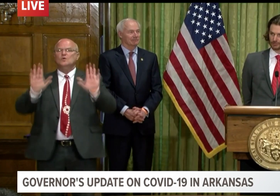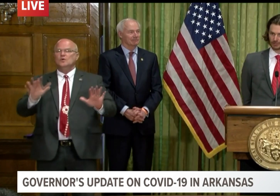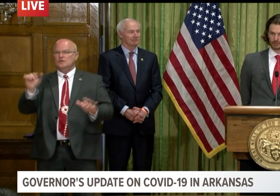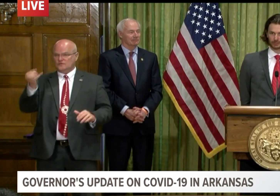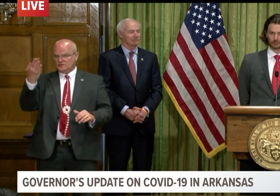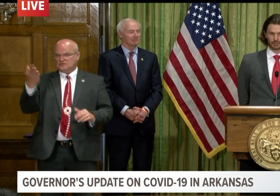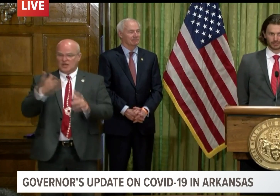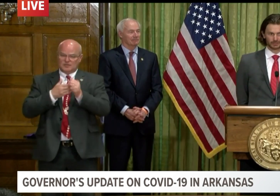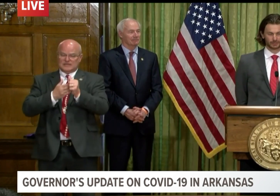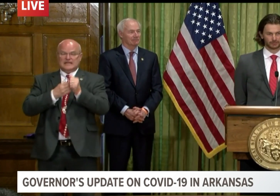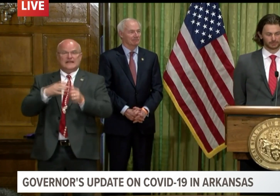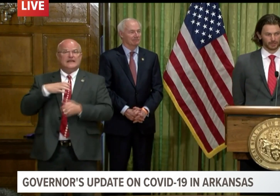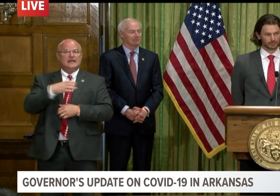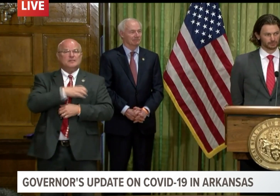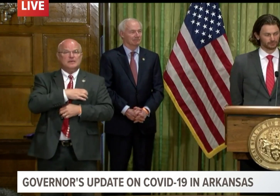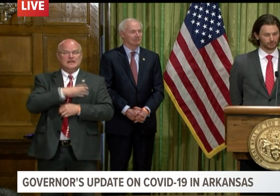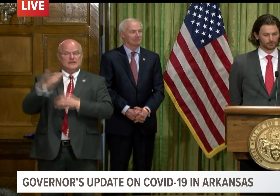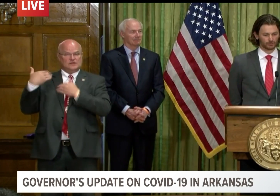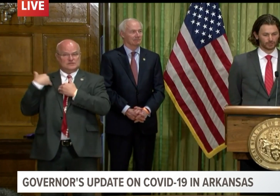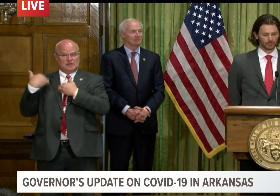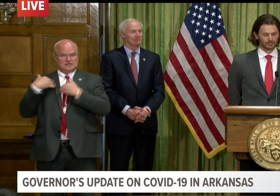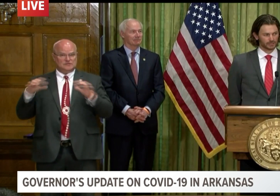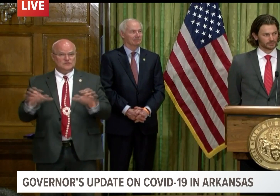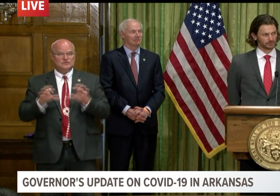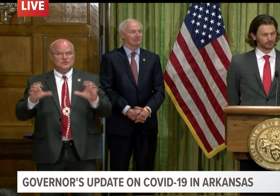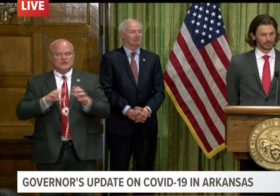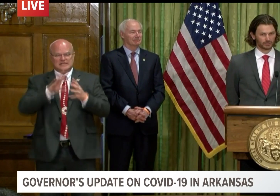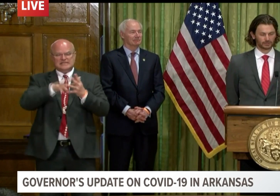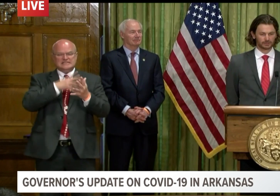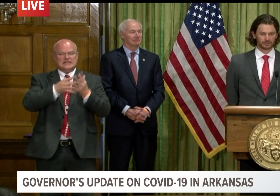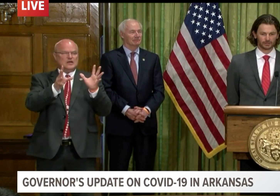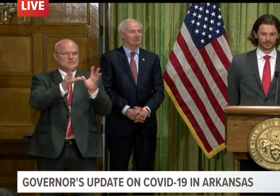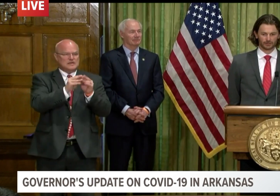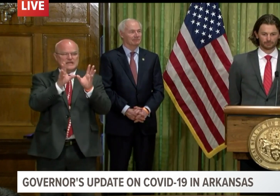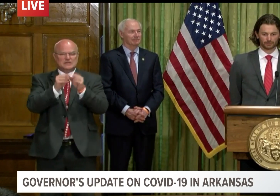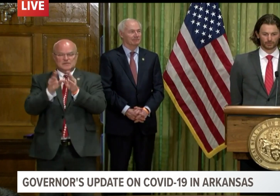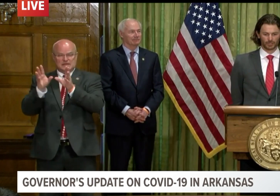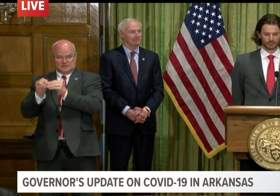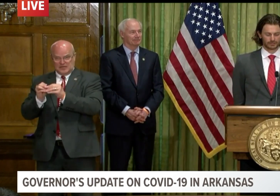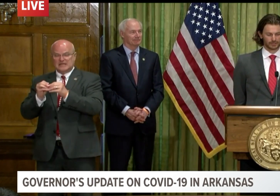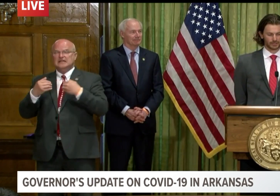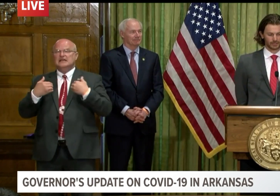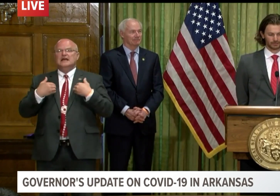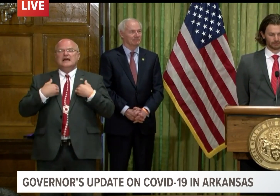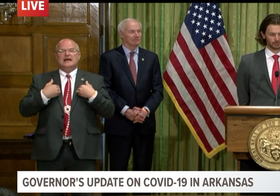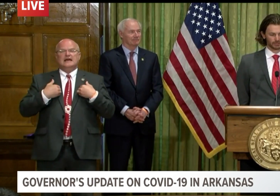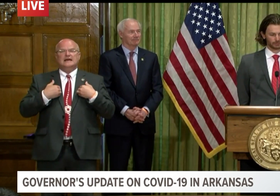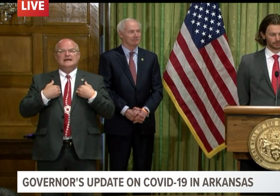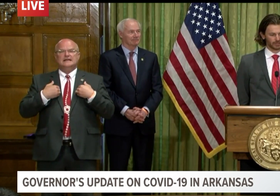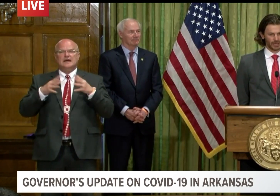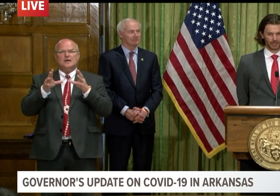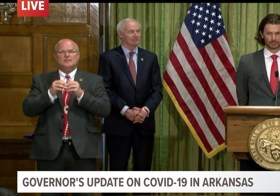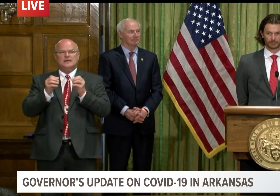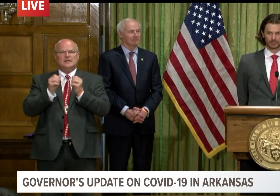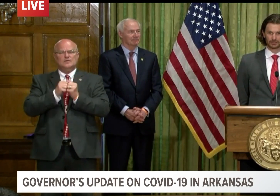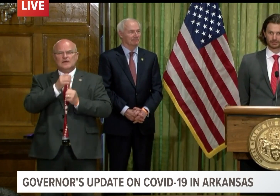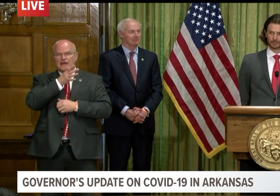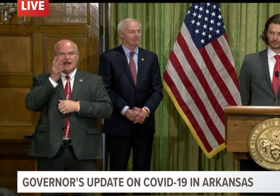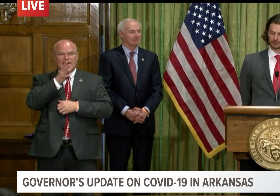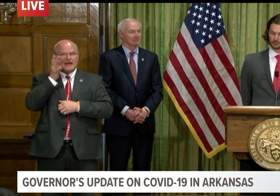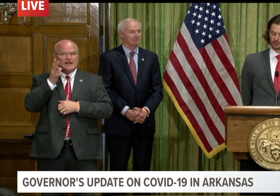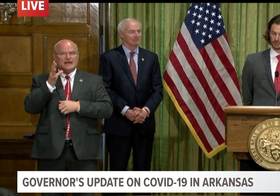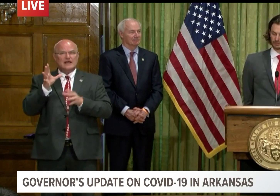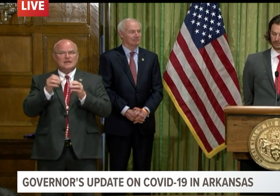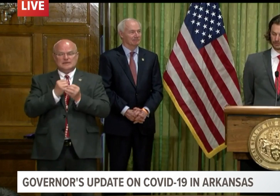outstanding job leading the committees that they're responsible for, scheduling meetings. We had a meeting with the Ag Committee